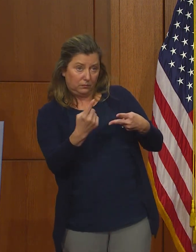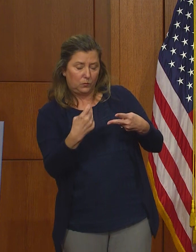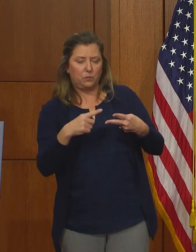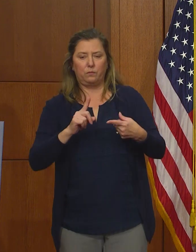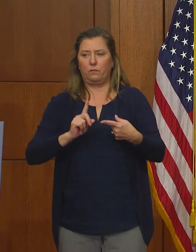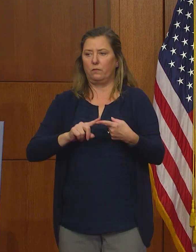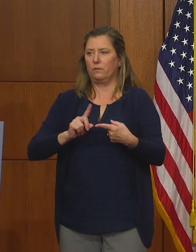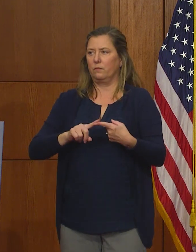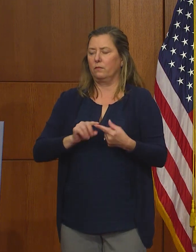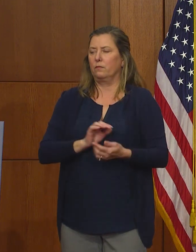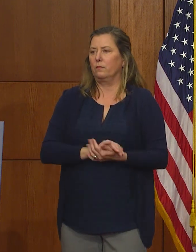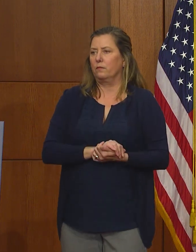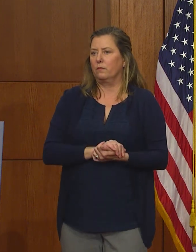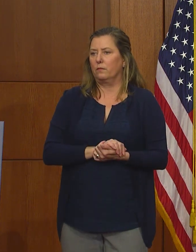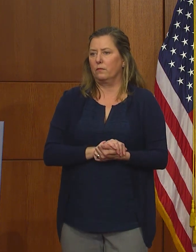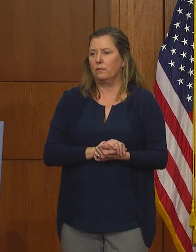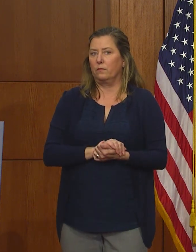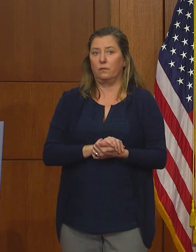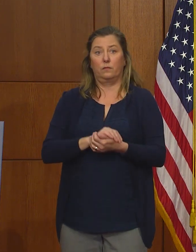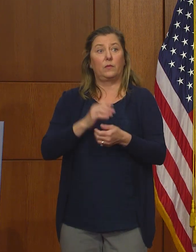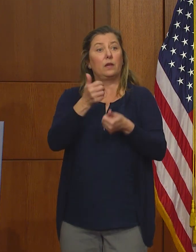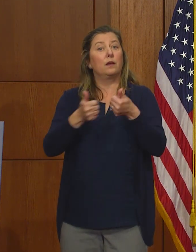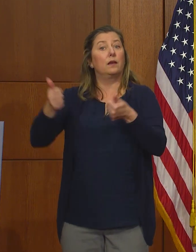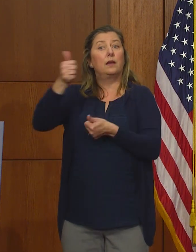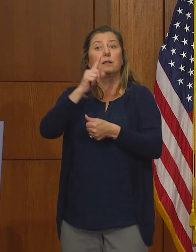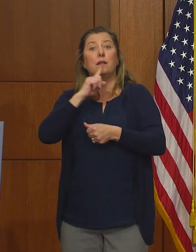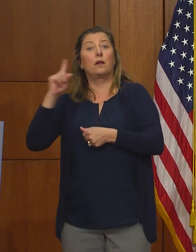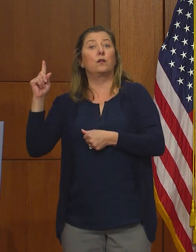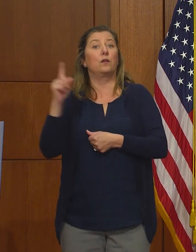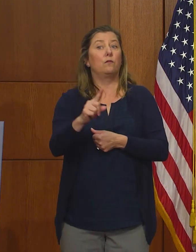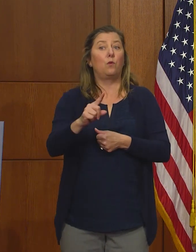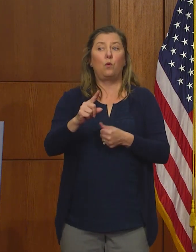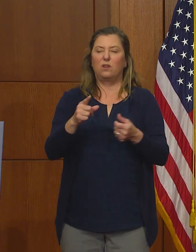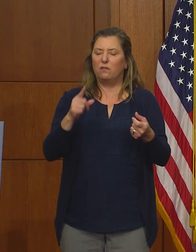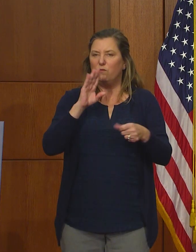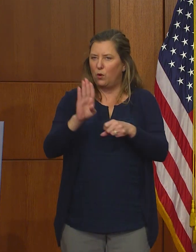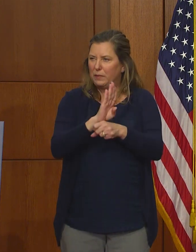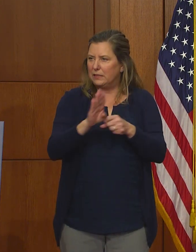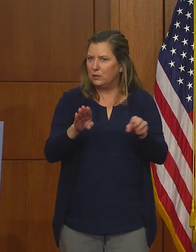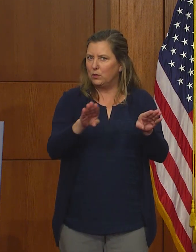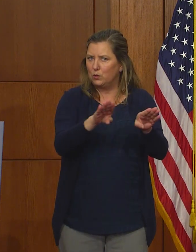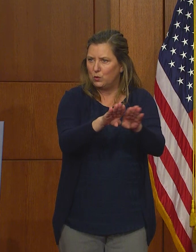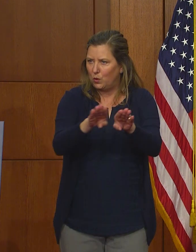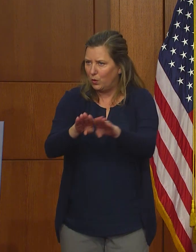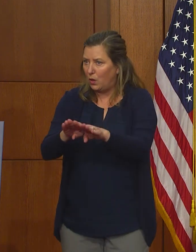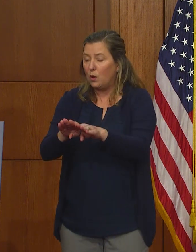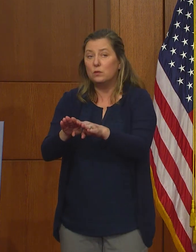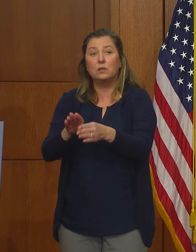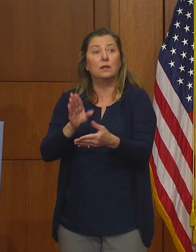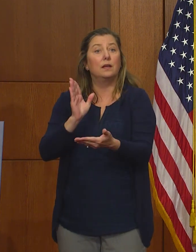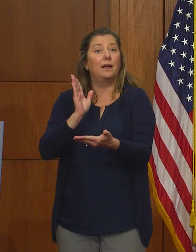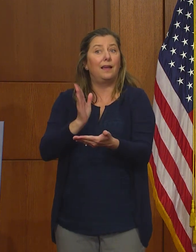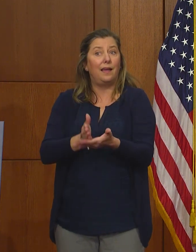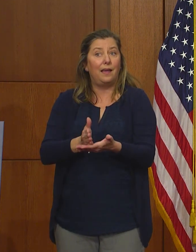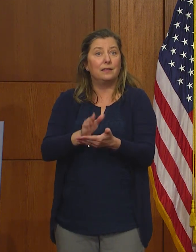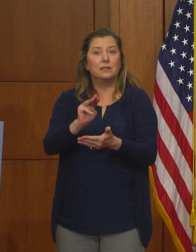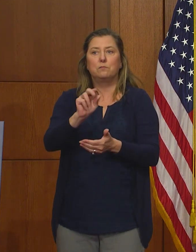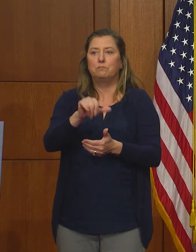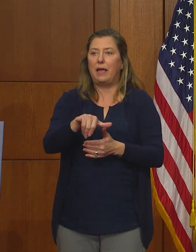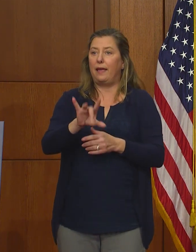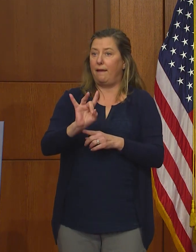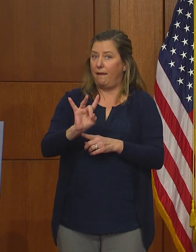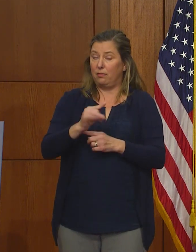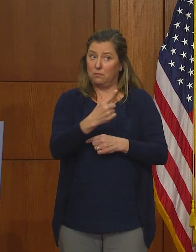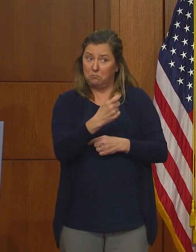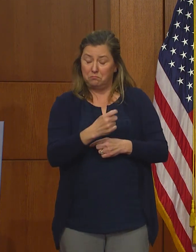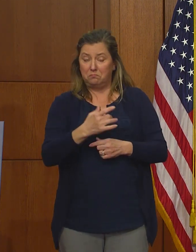first question, our executive order of the closure of businesses ends on May the 8th, and the question was,